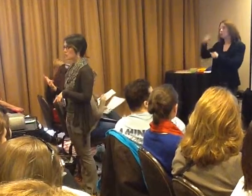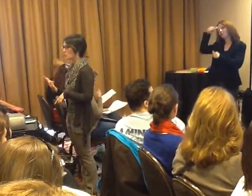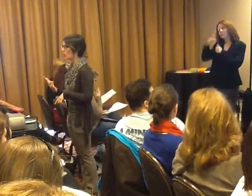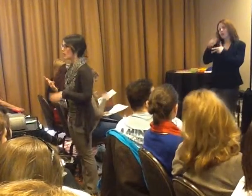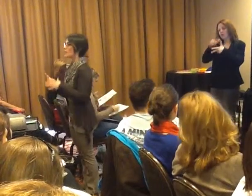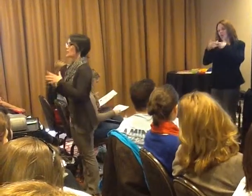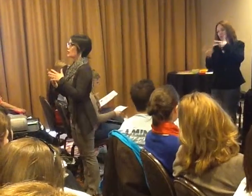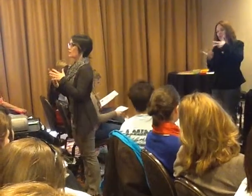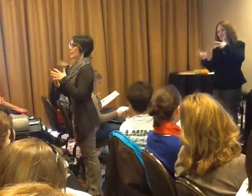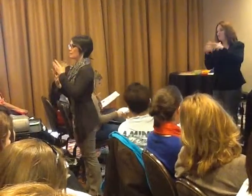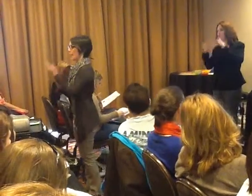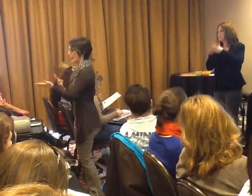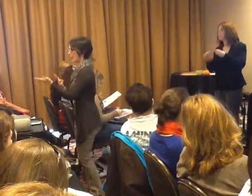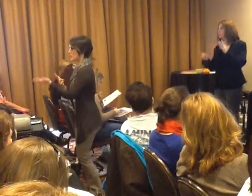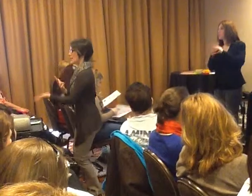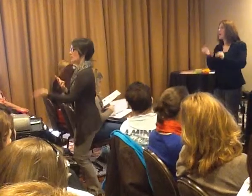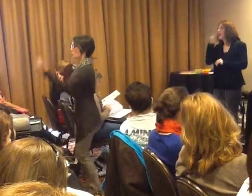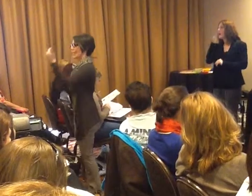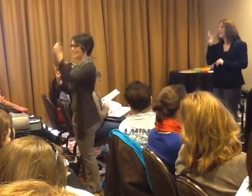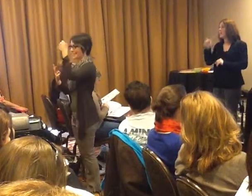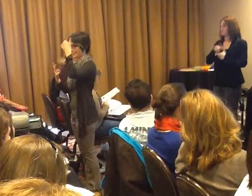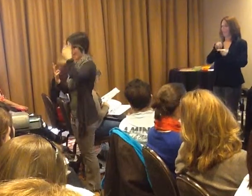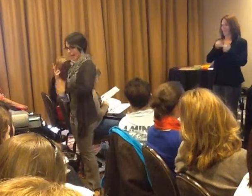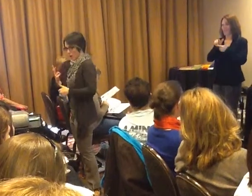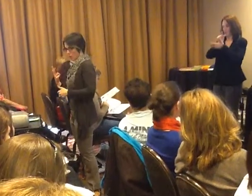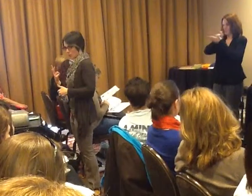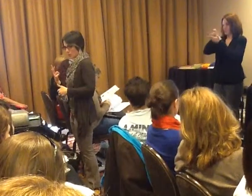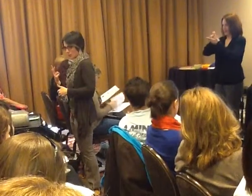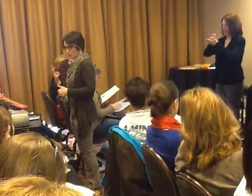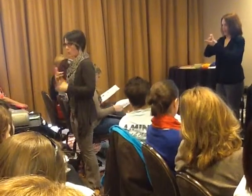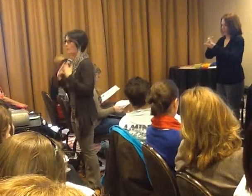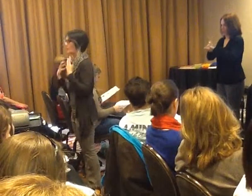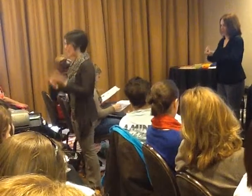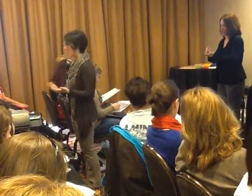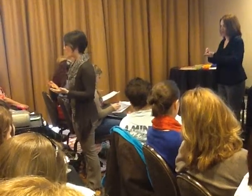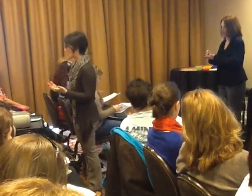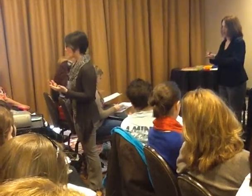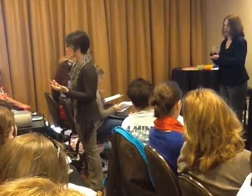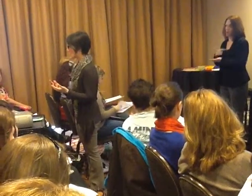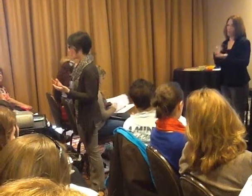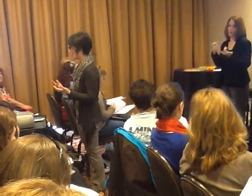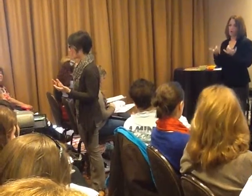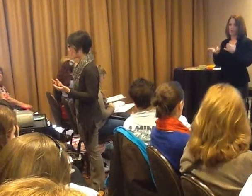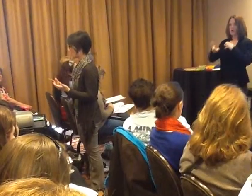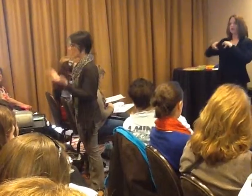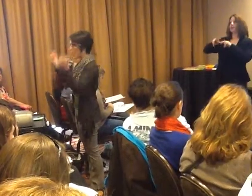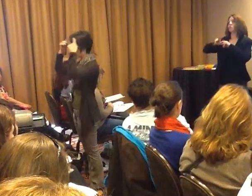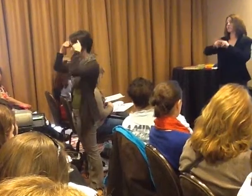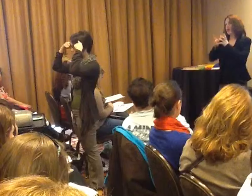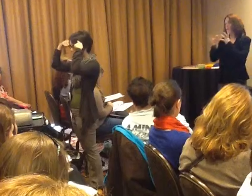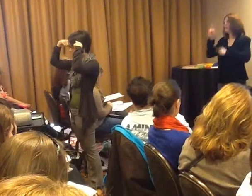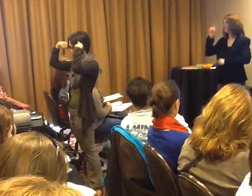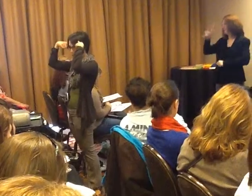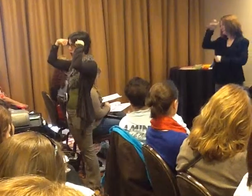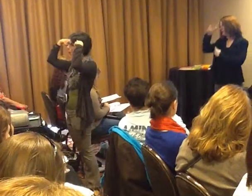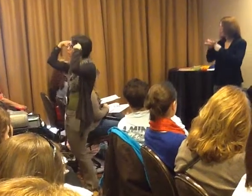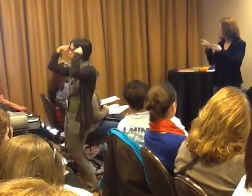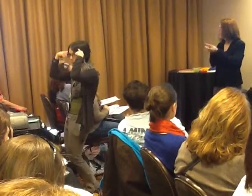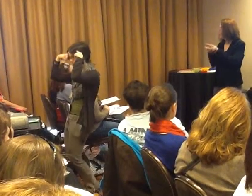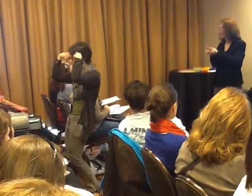from the story. If they have to then write it down, we've now increased their memory load. Up here, they